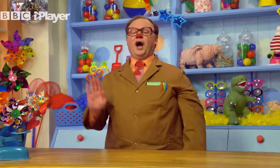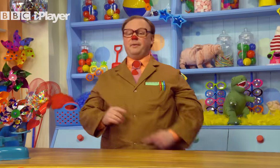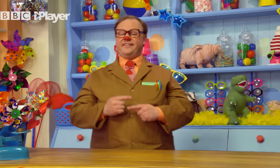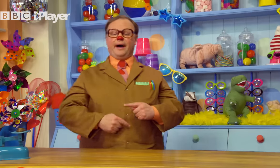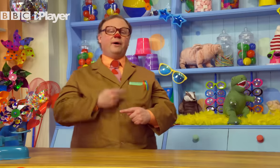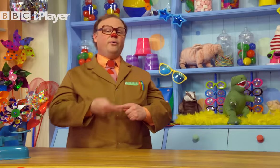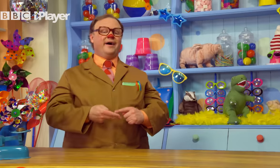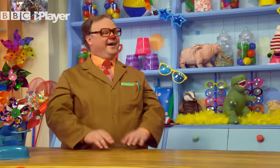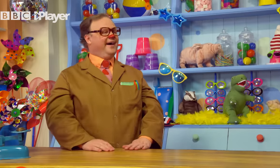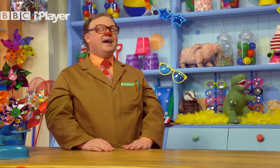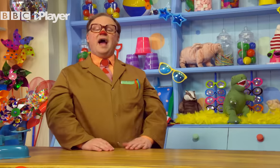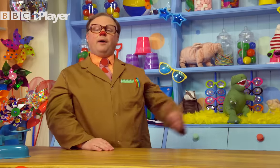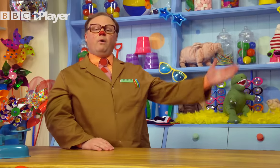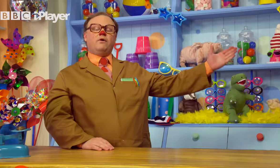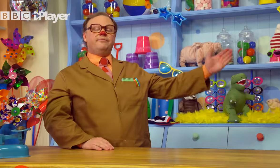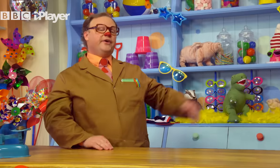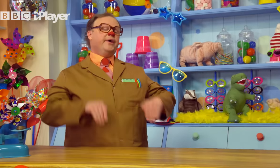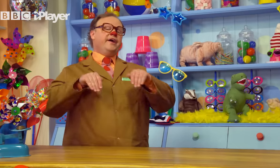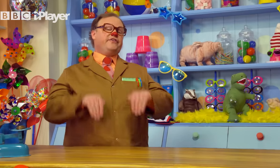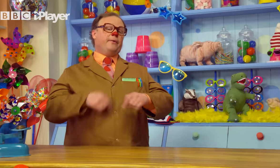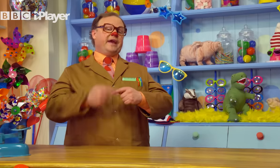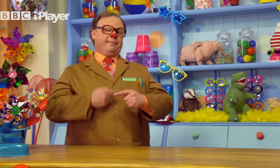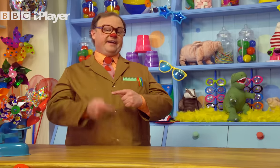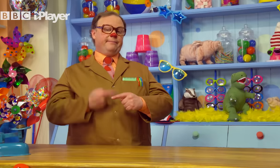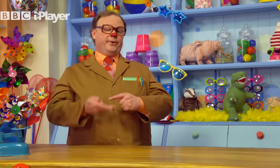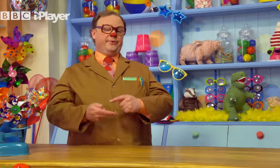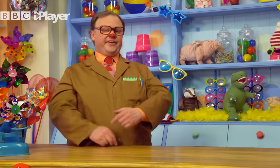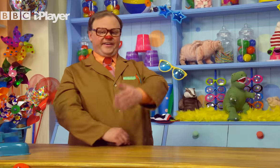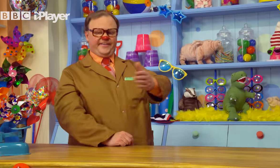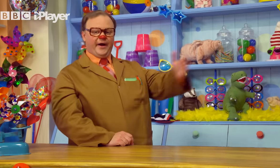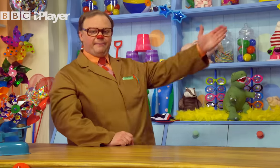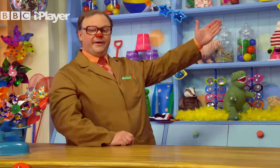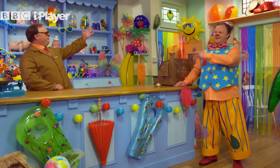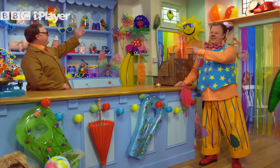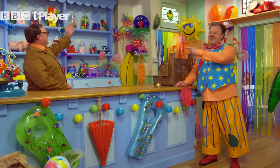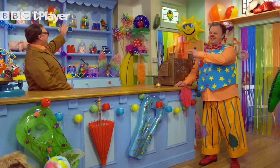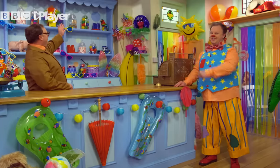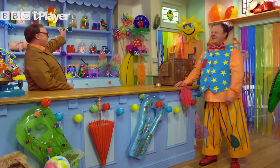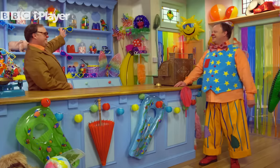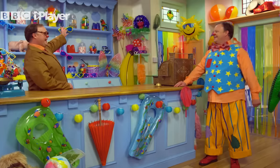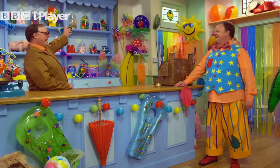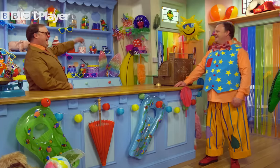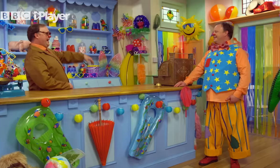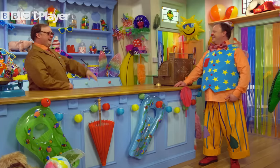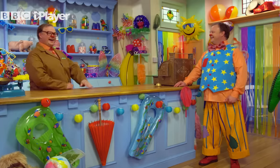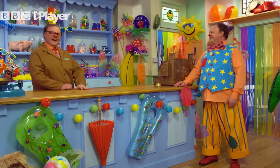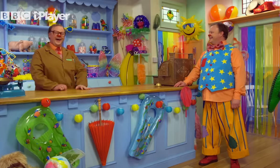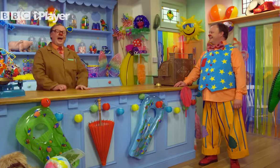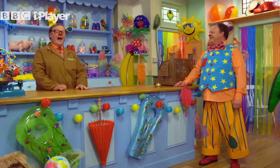Hello, Mr. Tumble. And welcome to Shopkeeper Tumble's Shop with the Lot. Ta-da! How